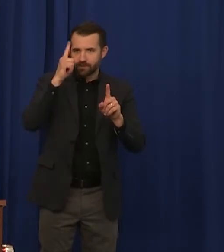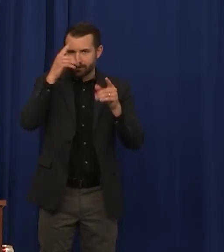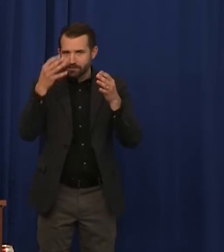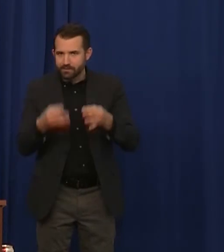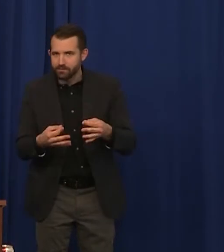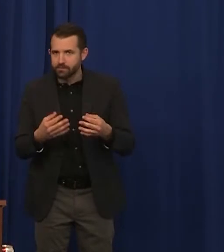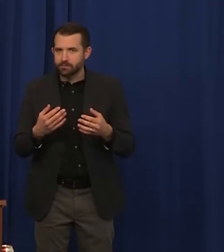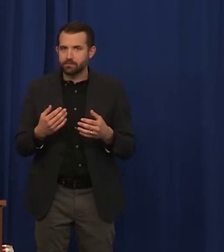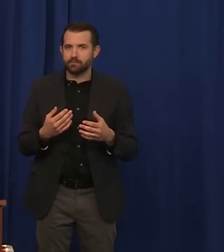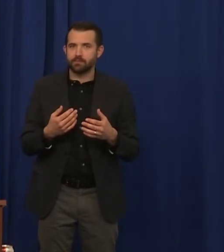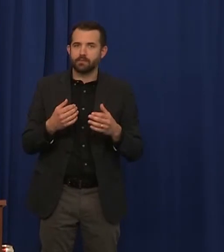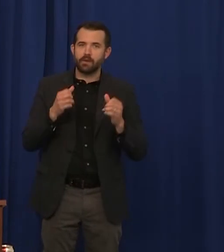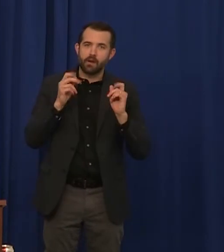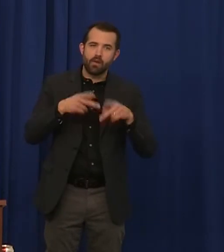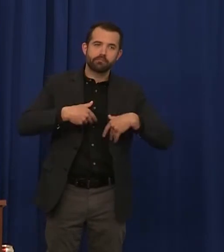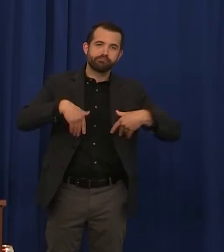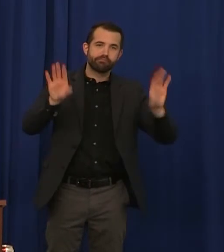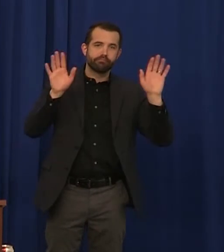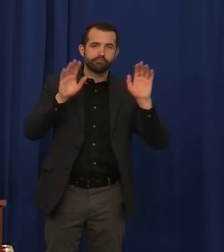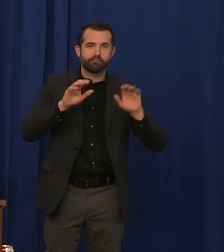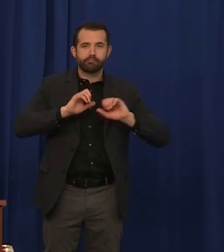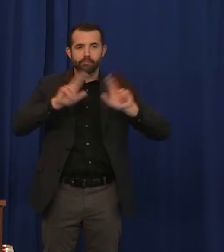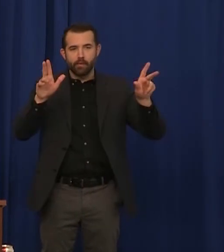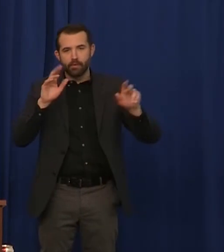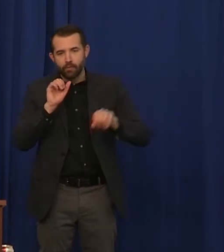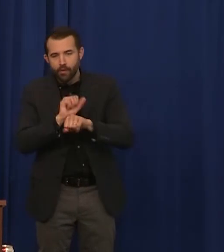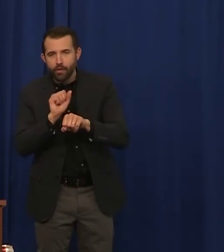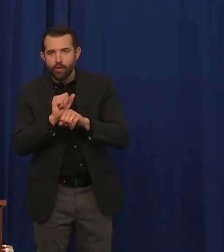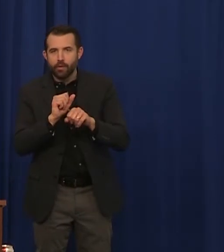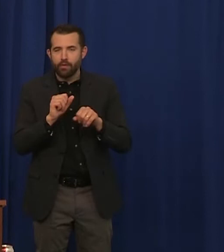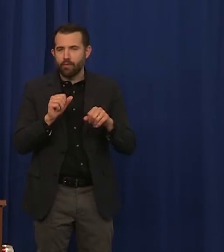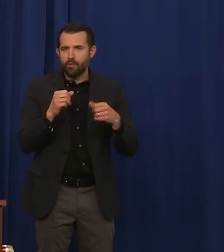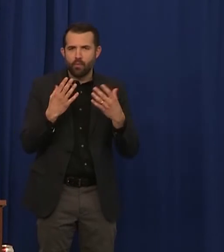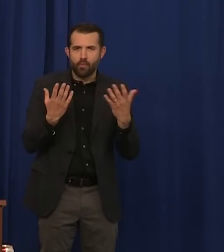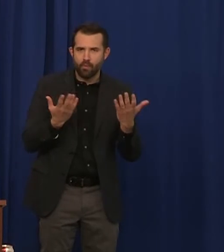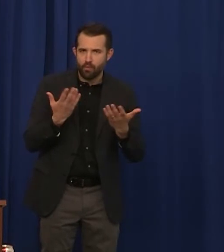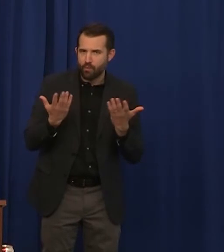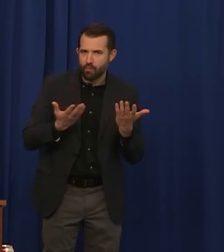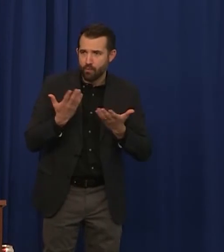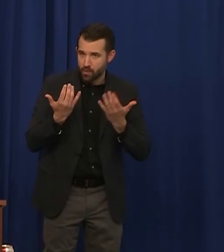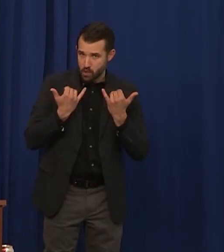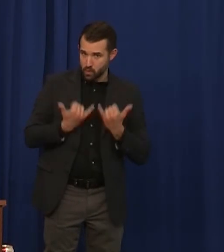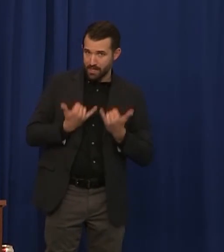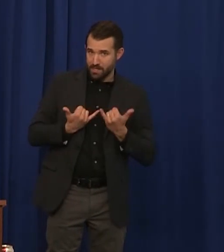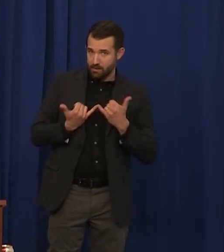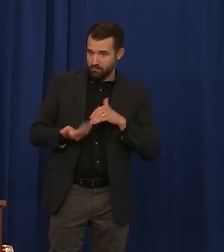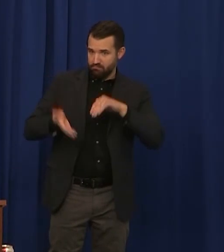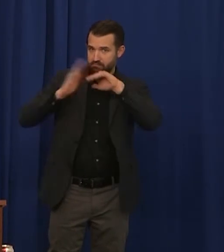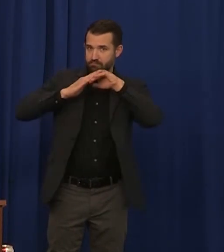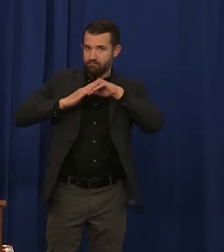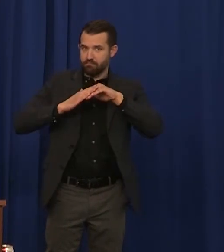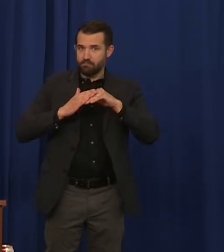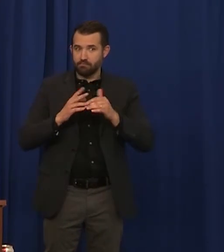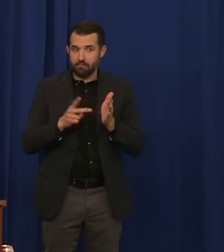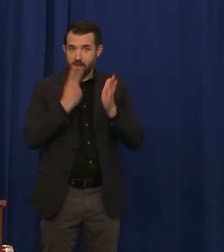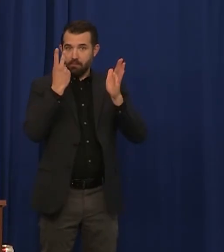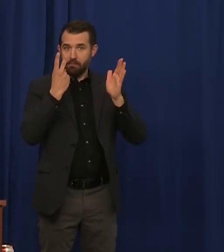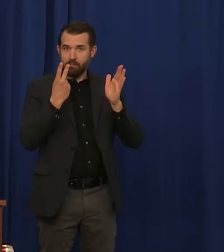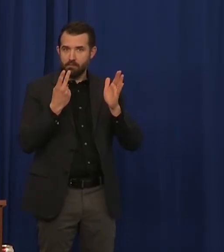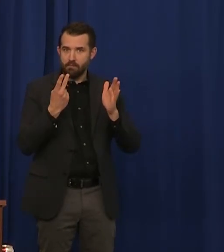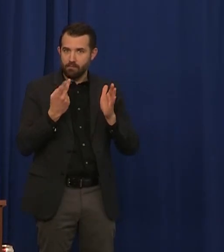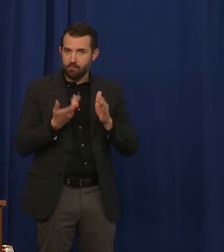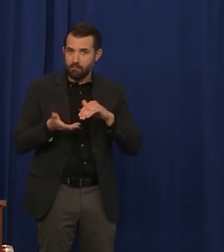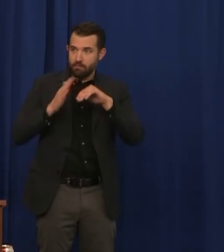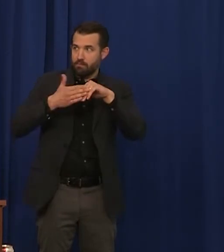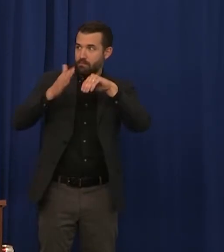stay-at-home order? We had double-digit more cases today, and we've had increases every day. What